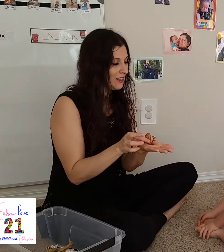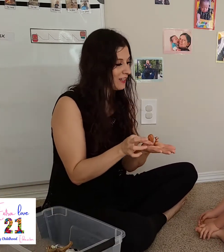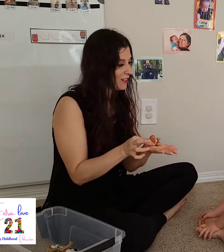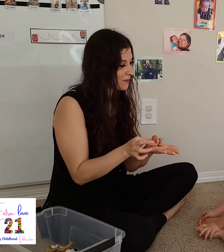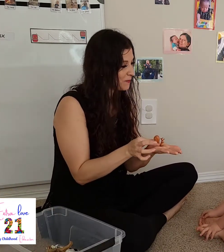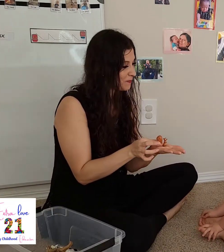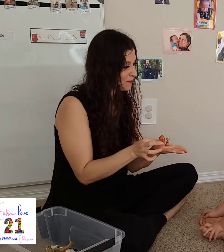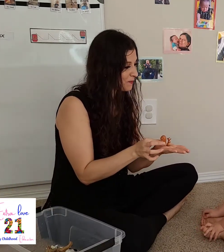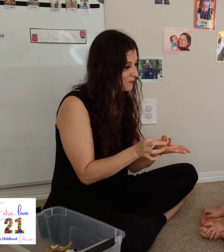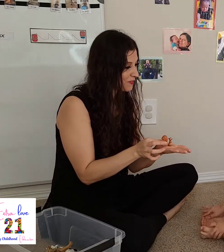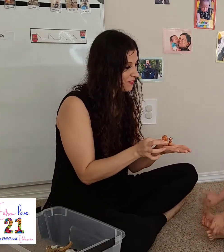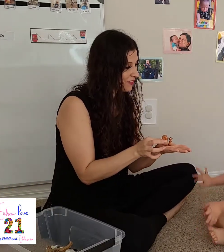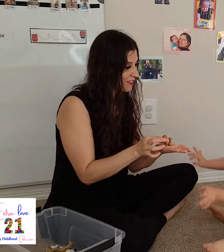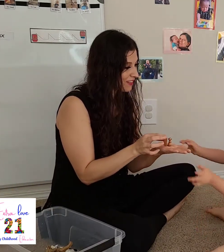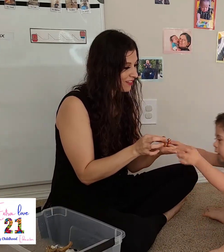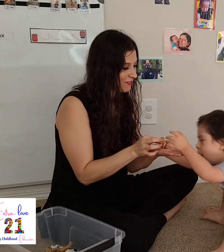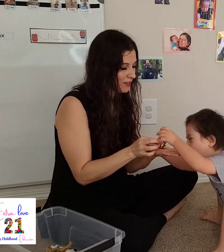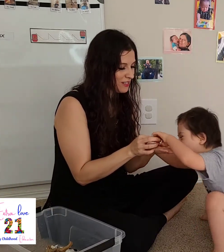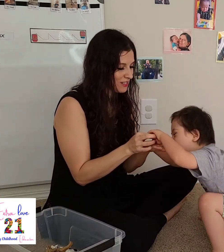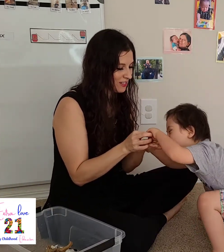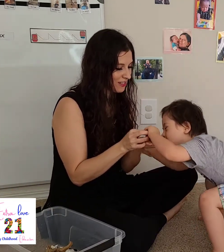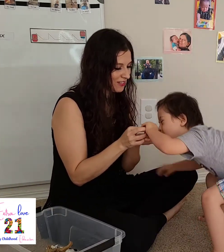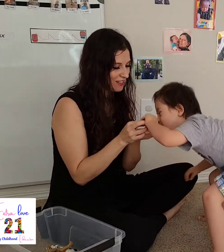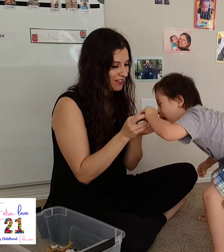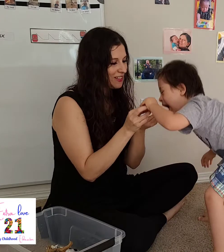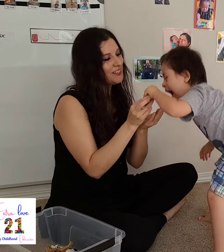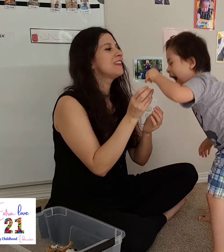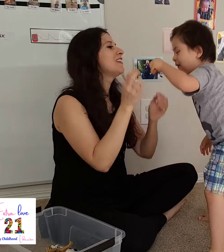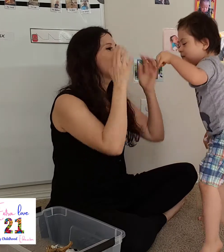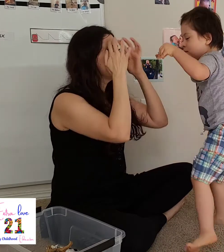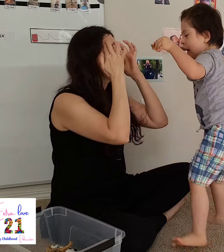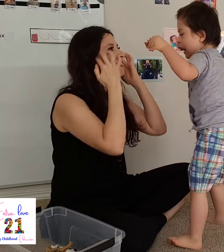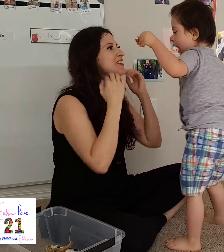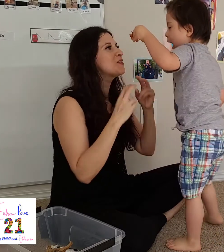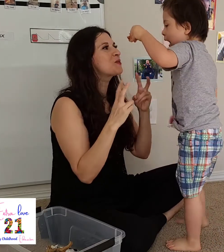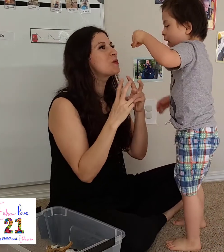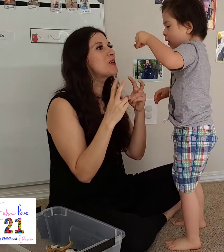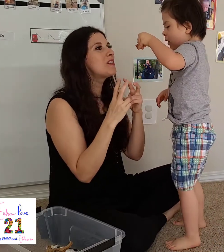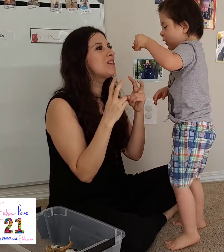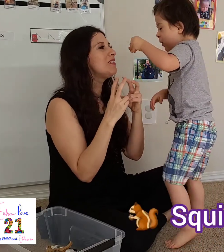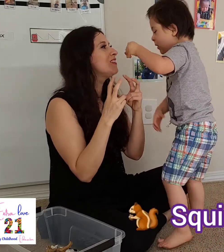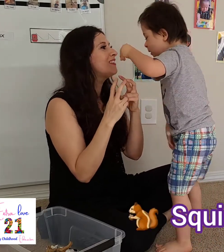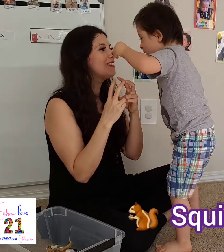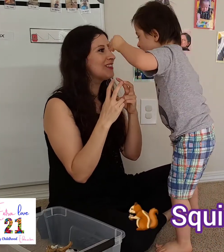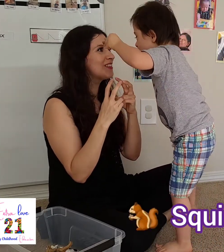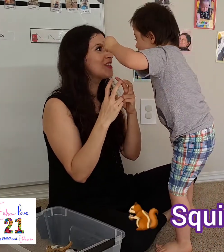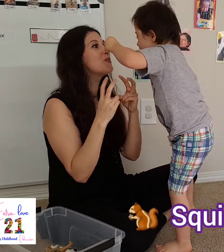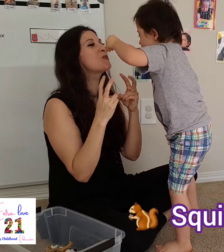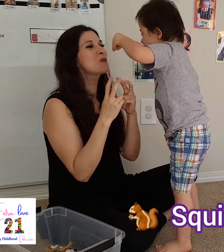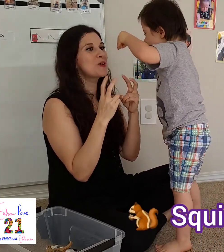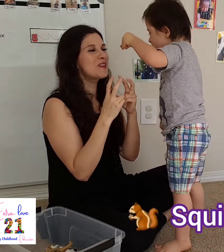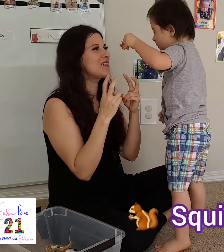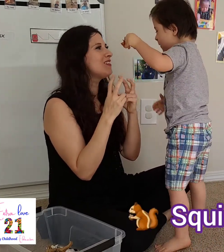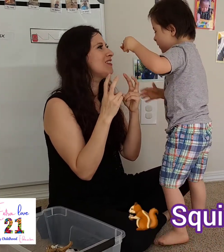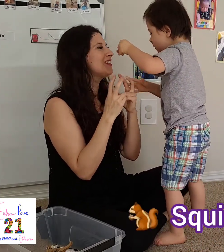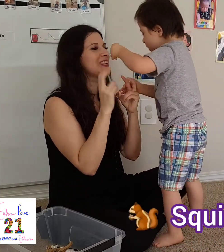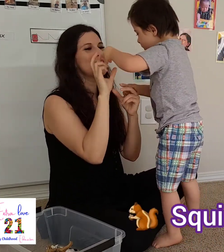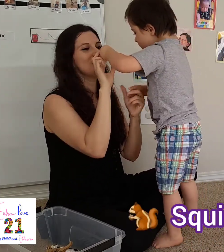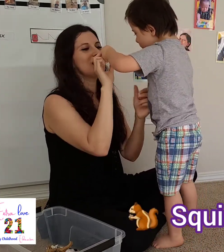Little. What is it? Mwah. It's a squirrel. Squirrel. Squirrel. you say?